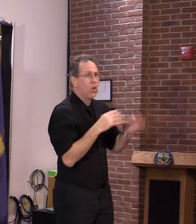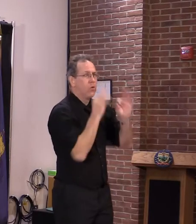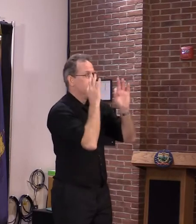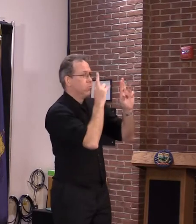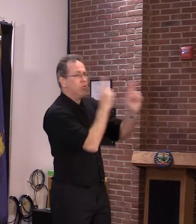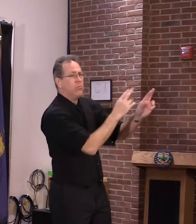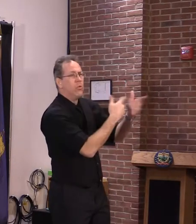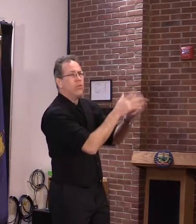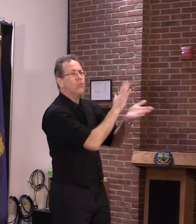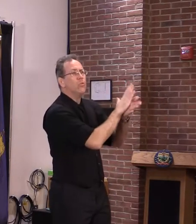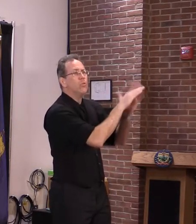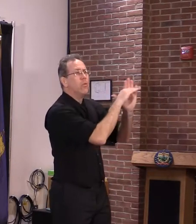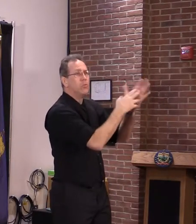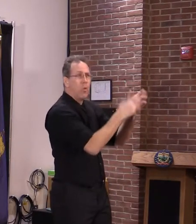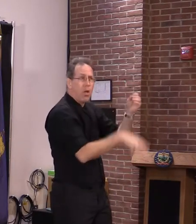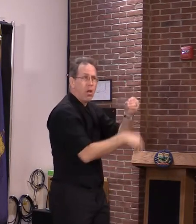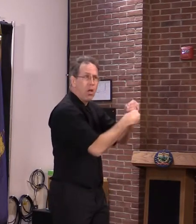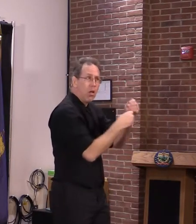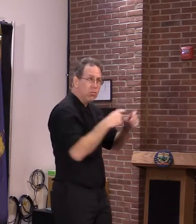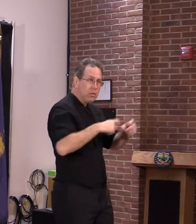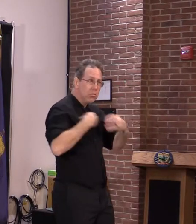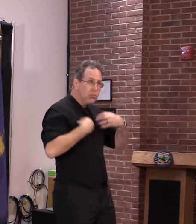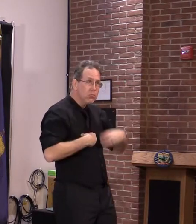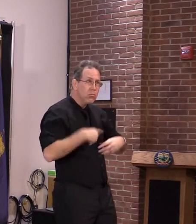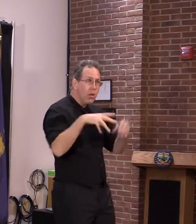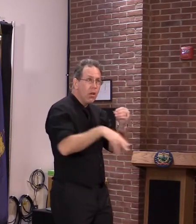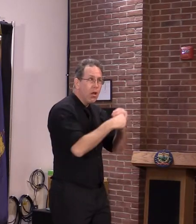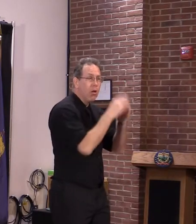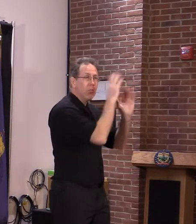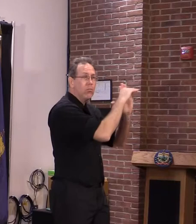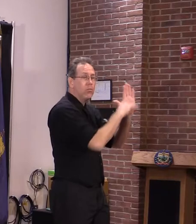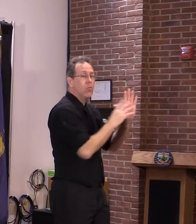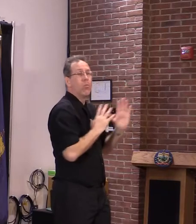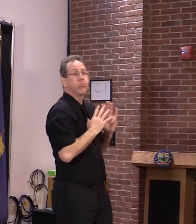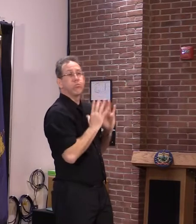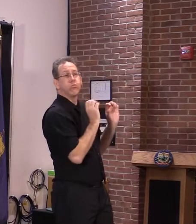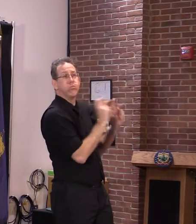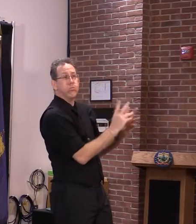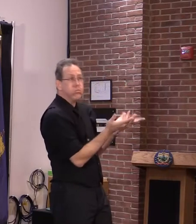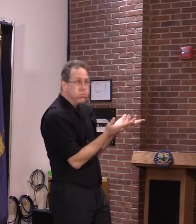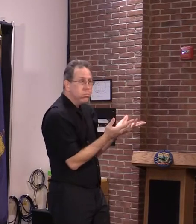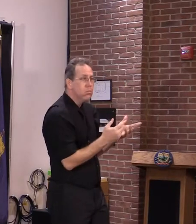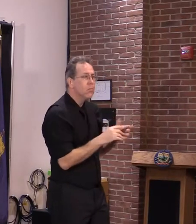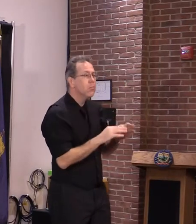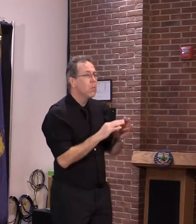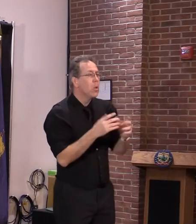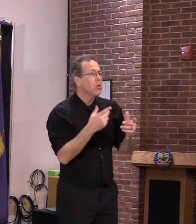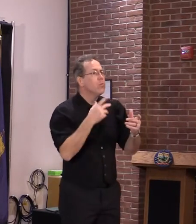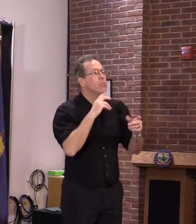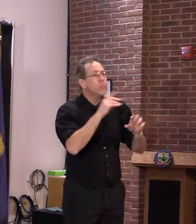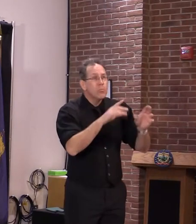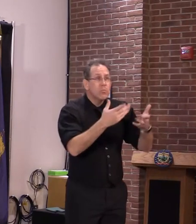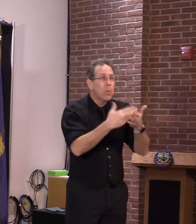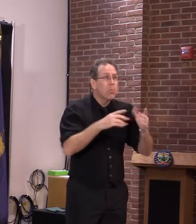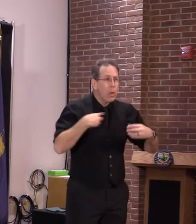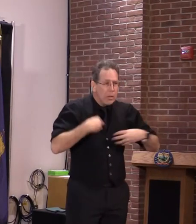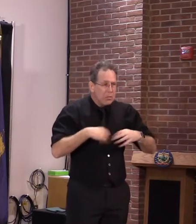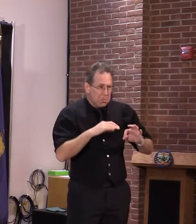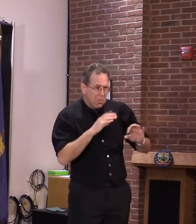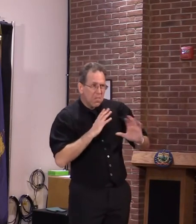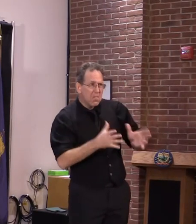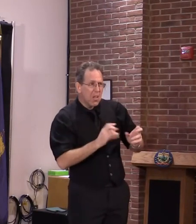being able to assure them that if a student has been ascertained to be ready to return to play sports, that all